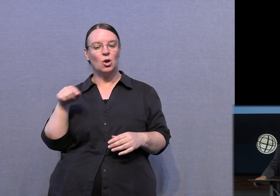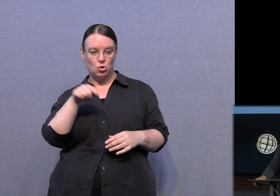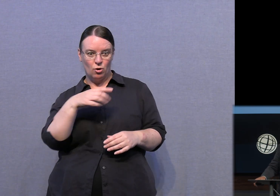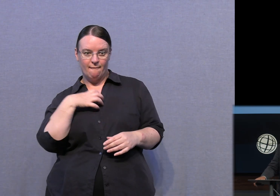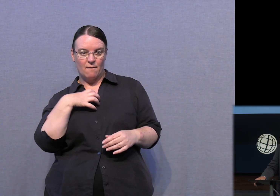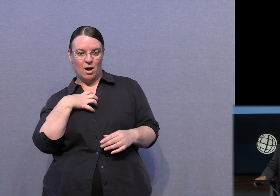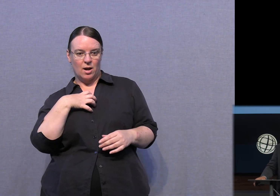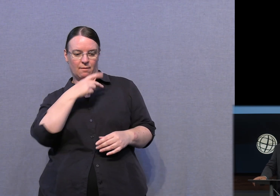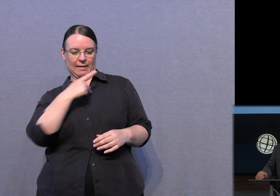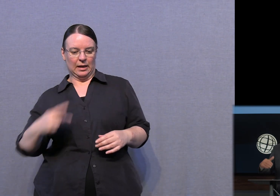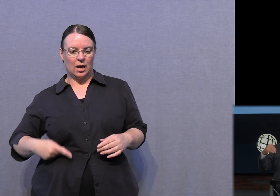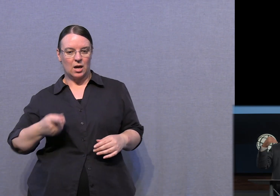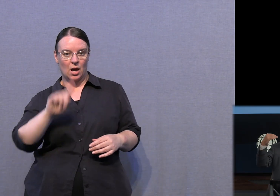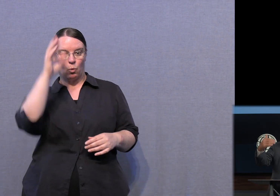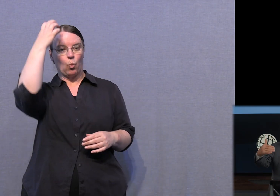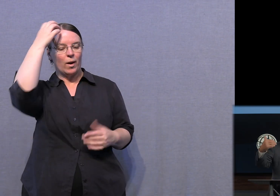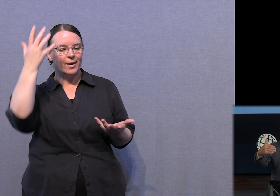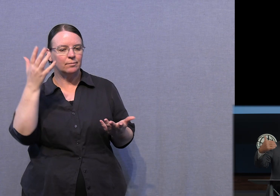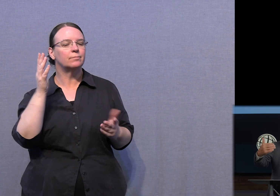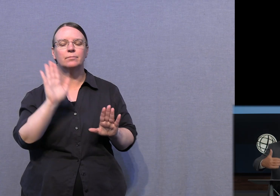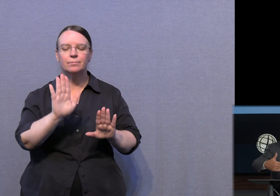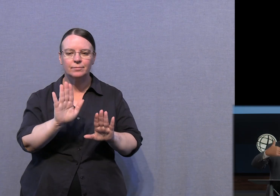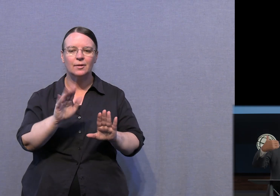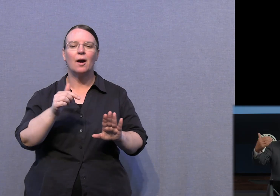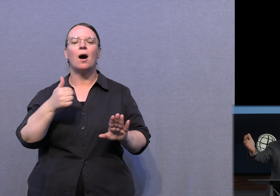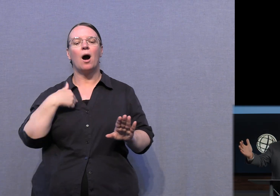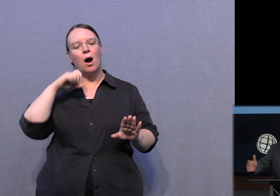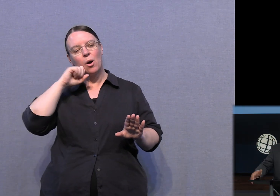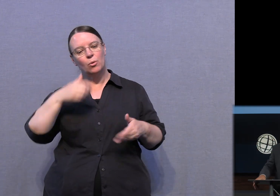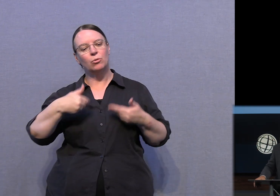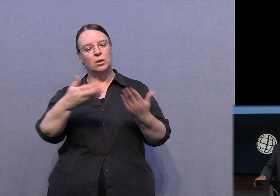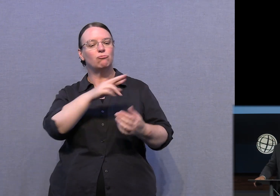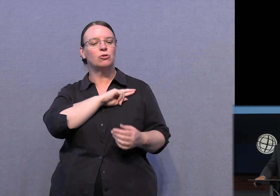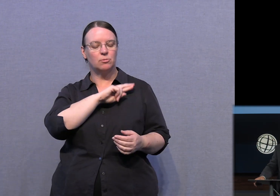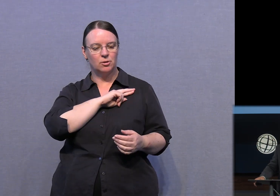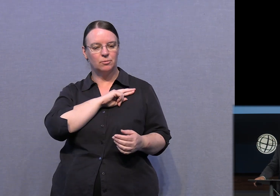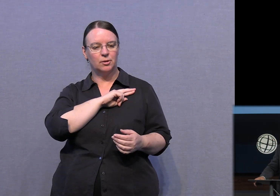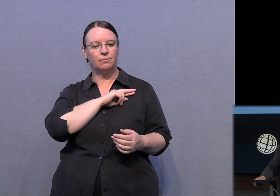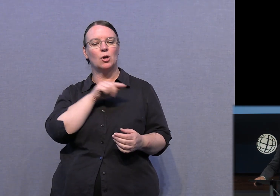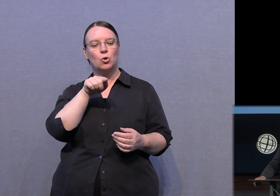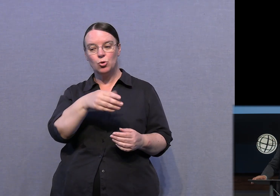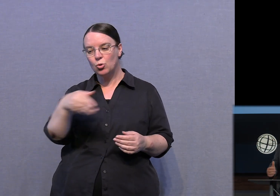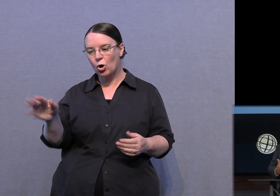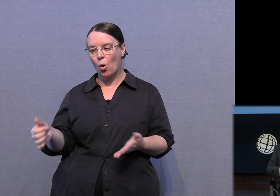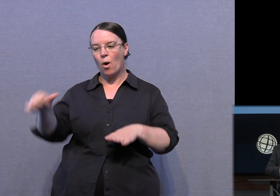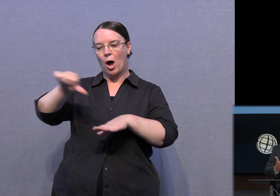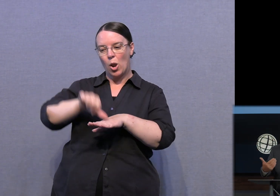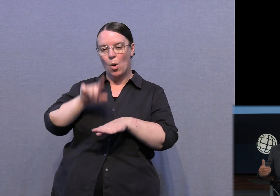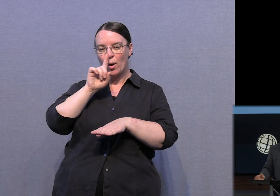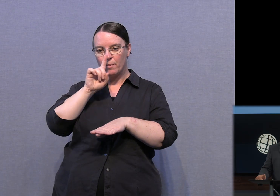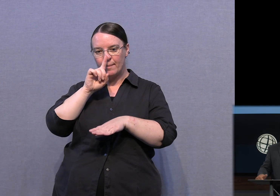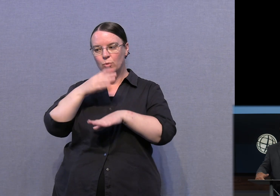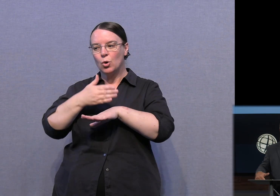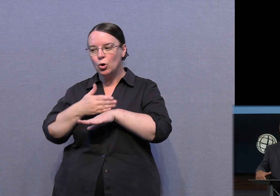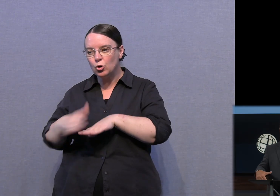Queen Jezebel, but I want you to anoint people that will overthrow their regime. You're concerned whether you will